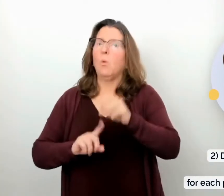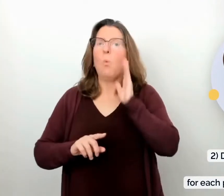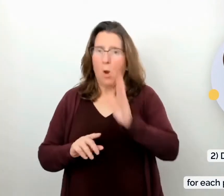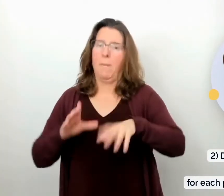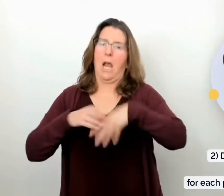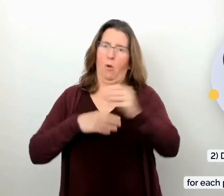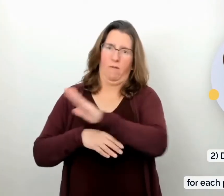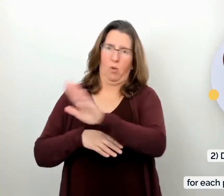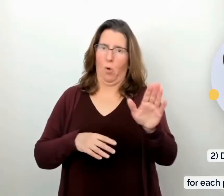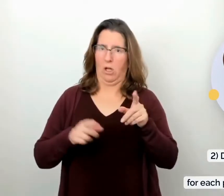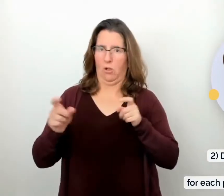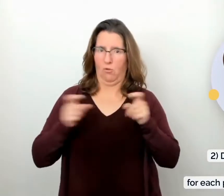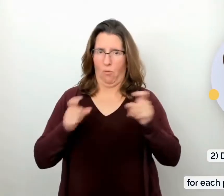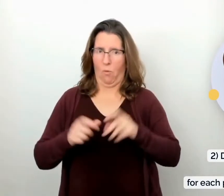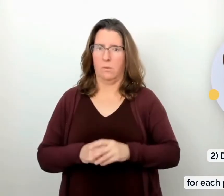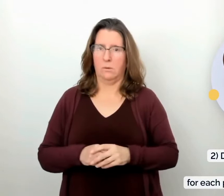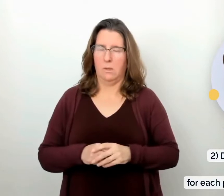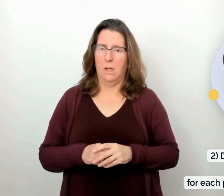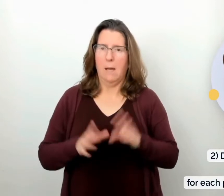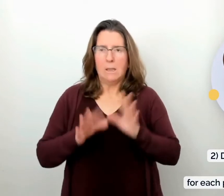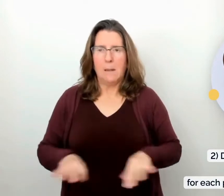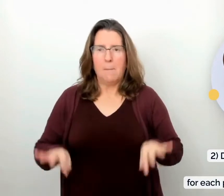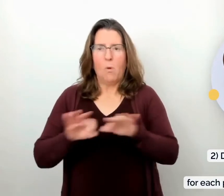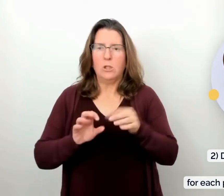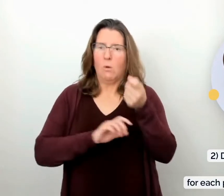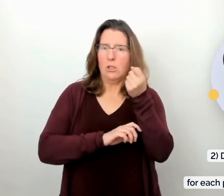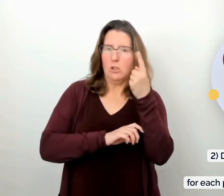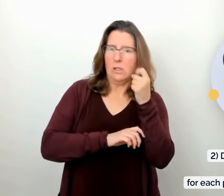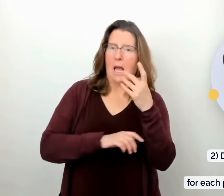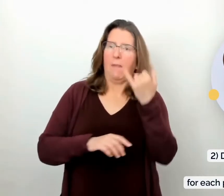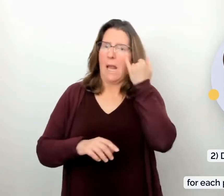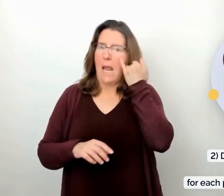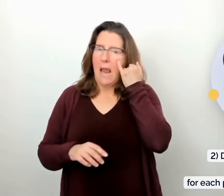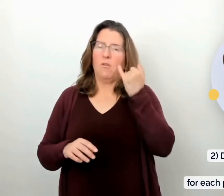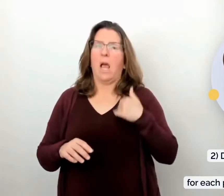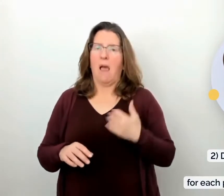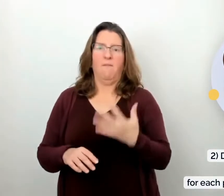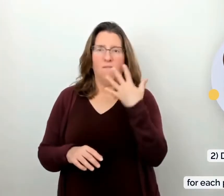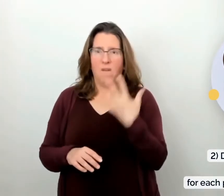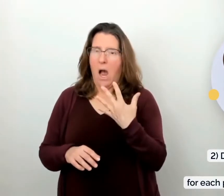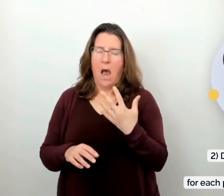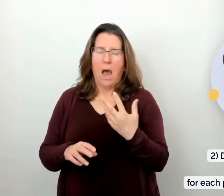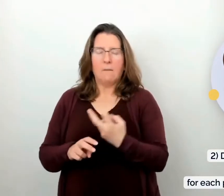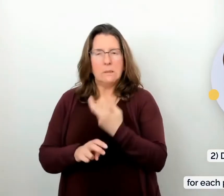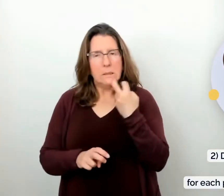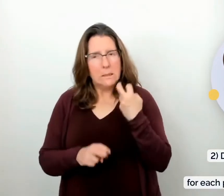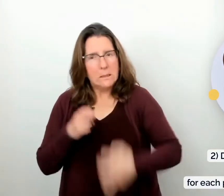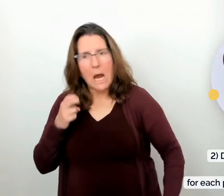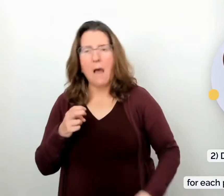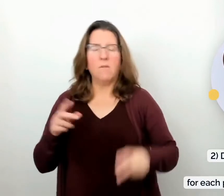And this is true to some extent. But consider the student's ability to learn and feel